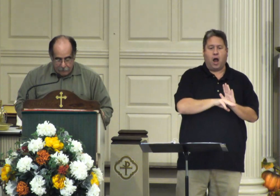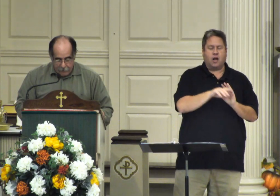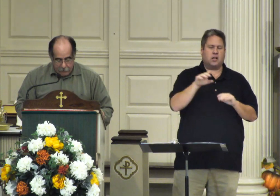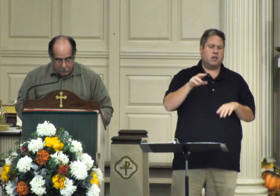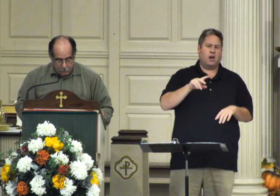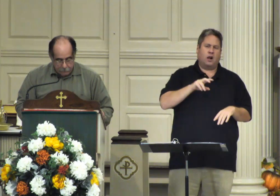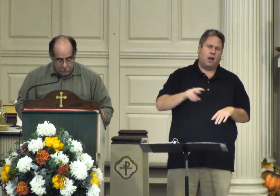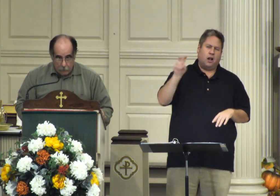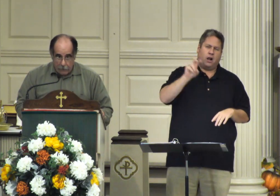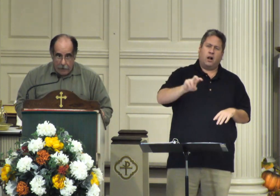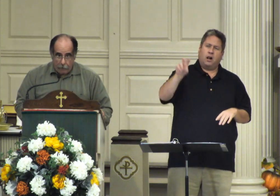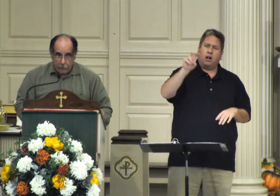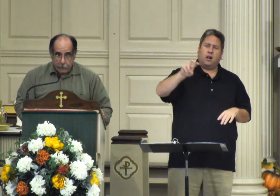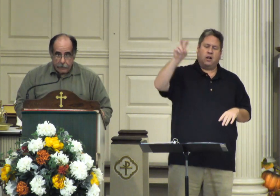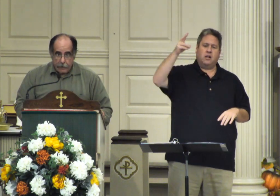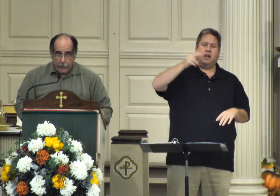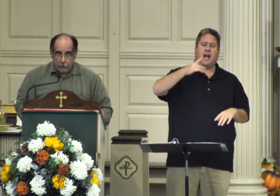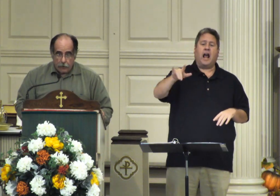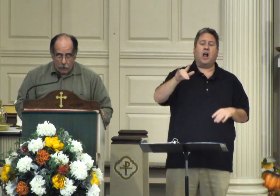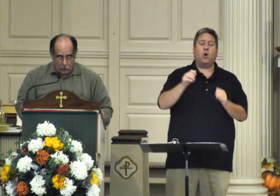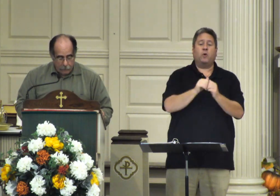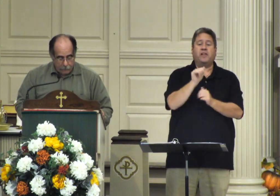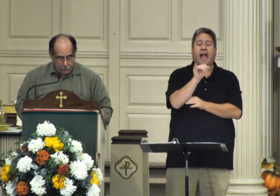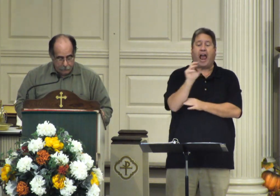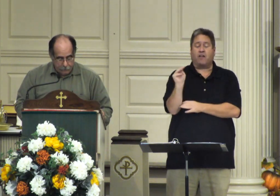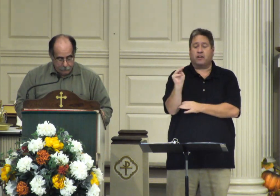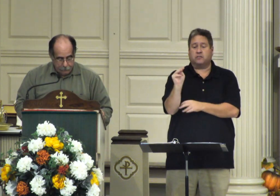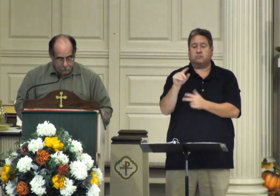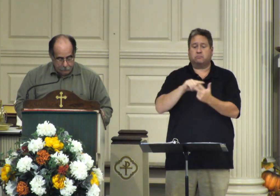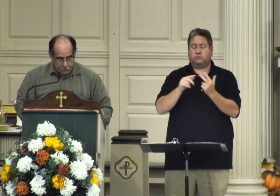top of the hill with Aaron and Hur.